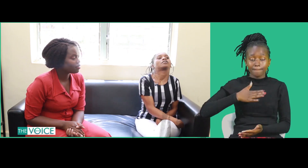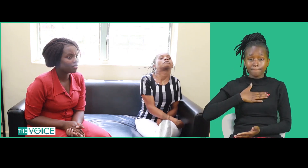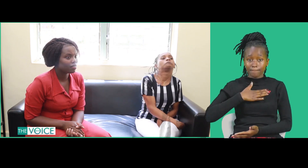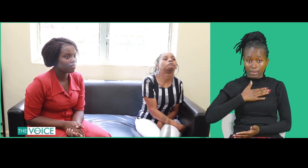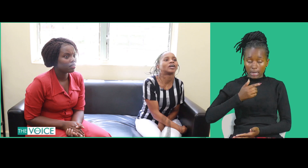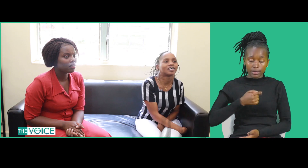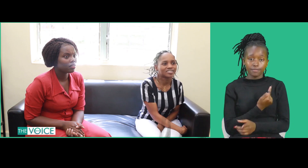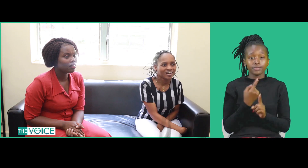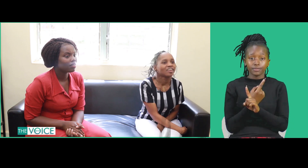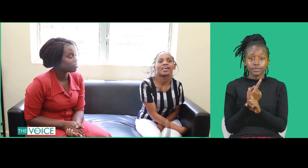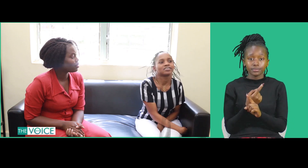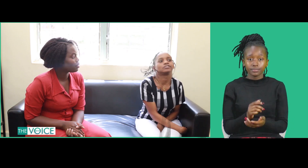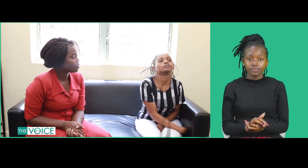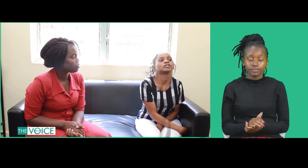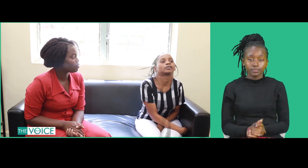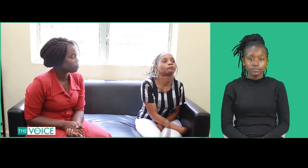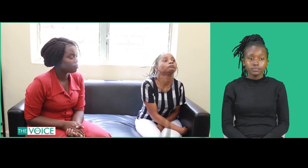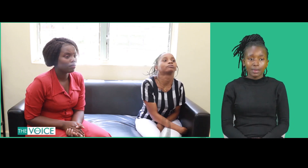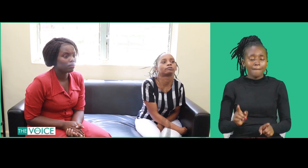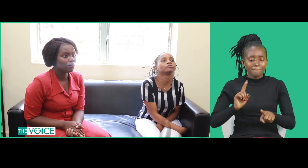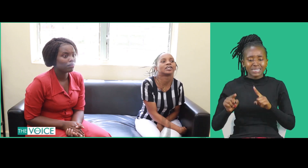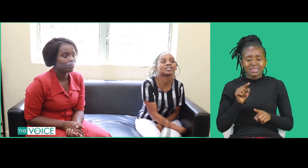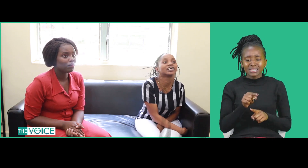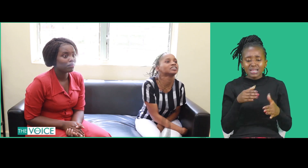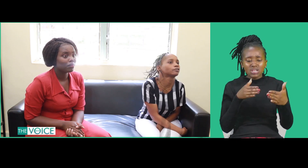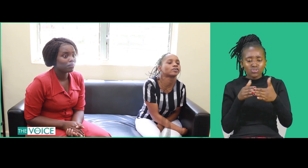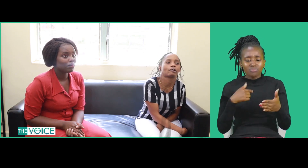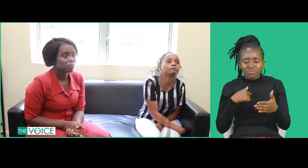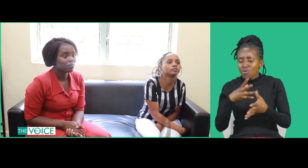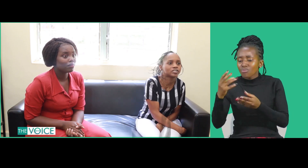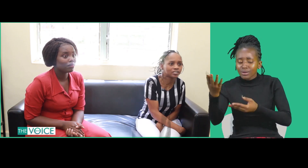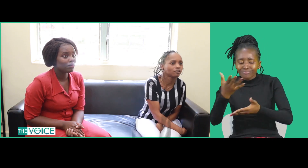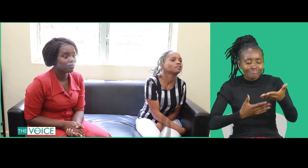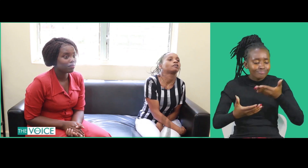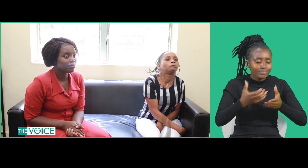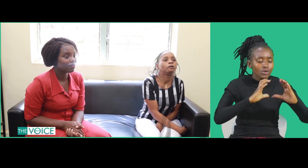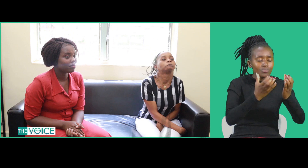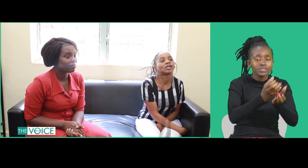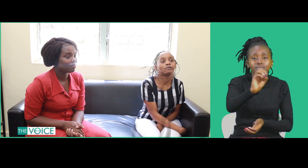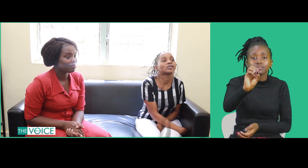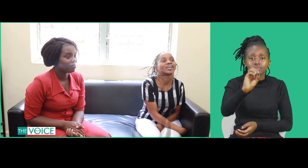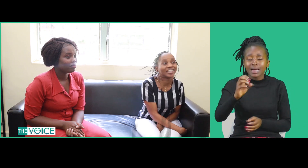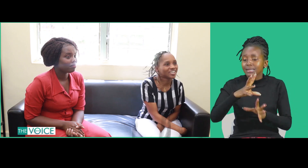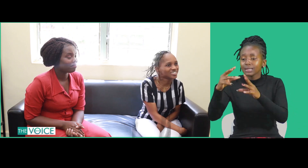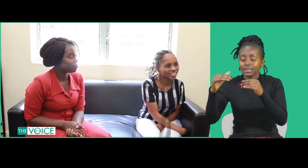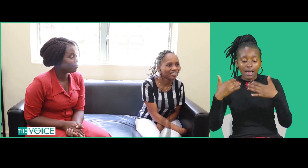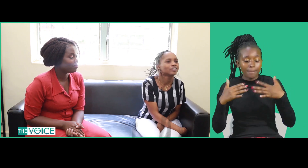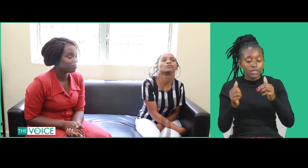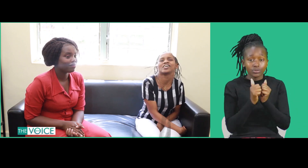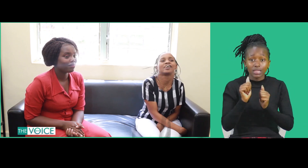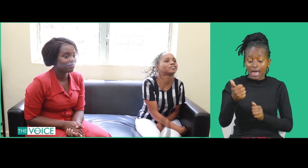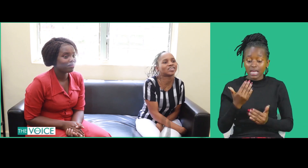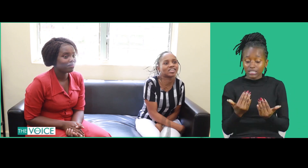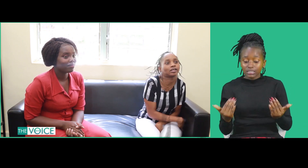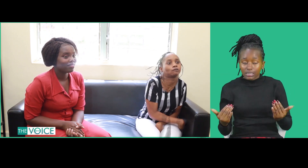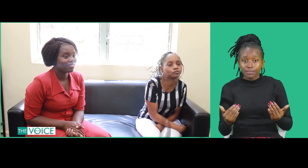different. But that did not stop me from engaging with the community, playing with the kids,